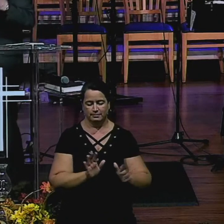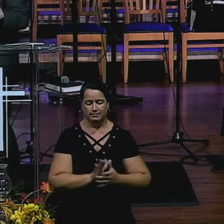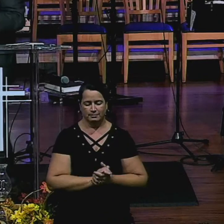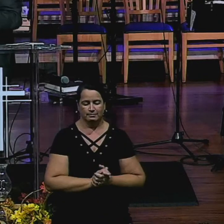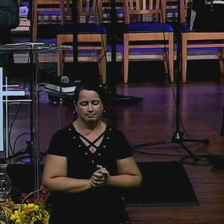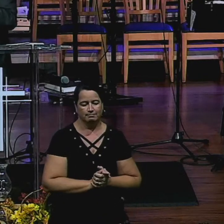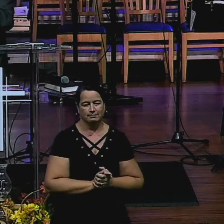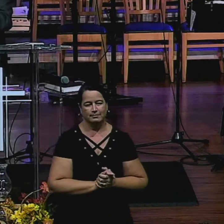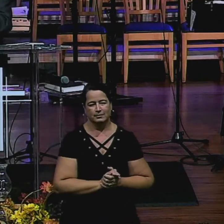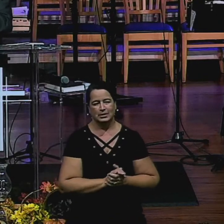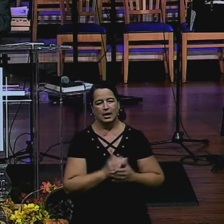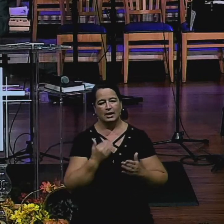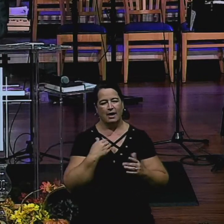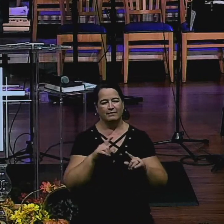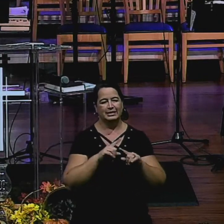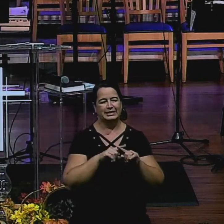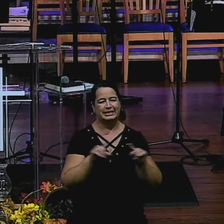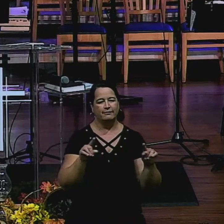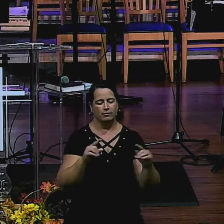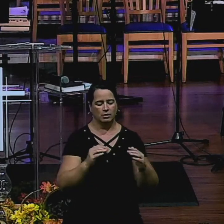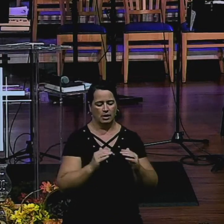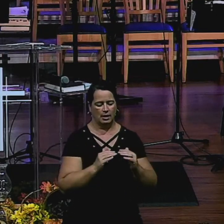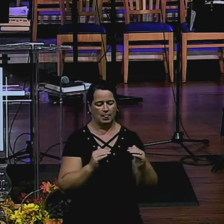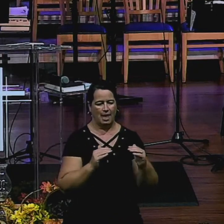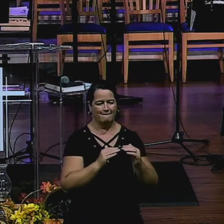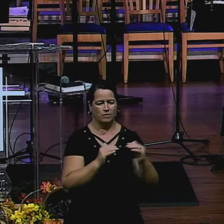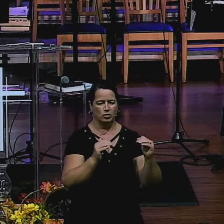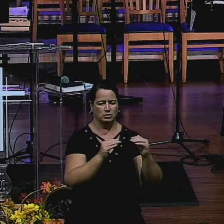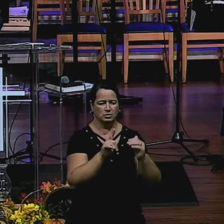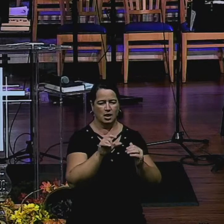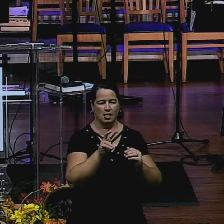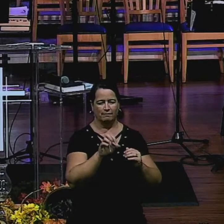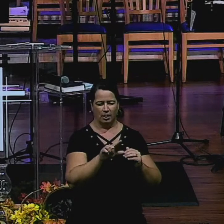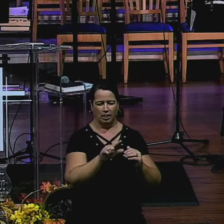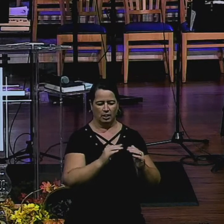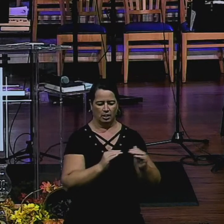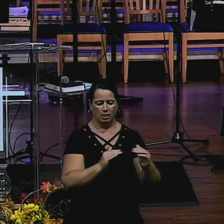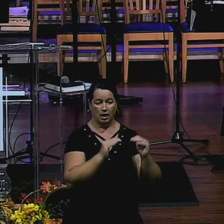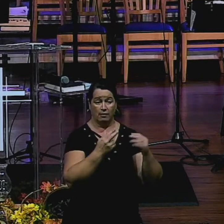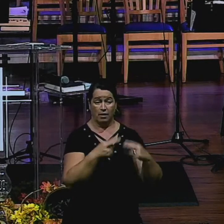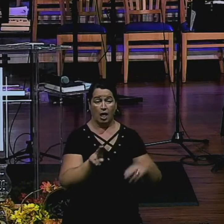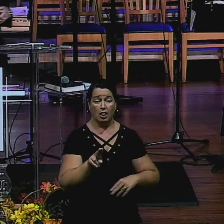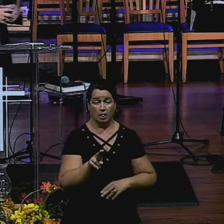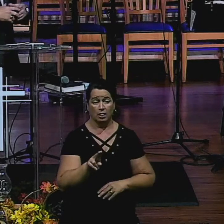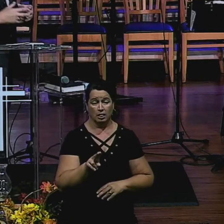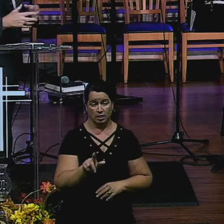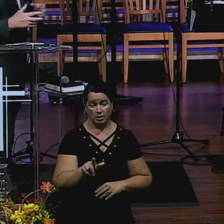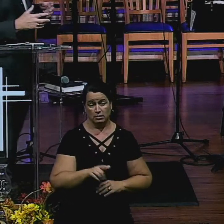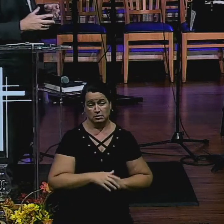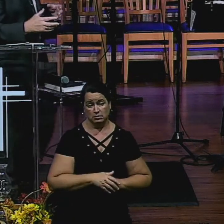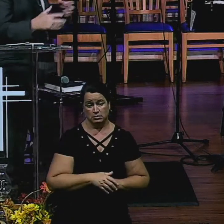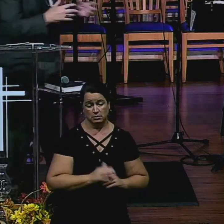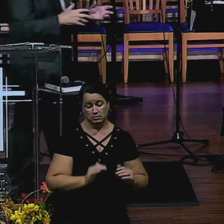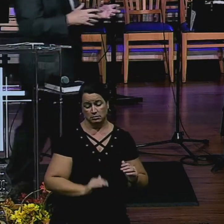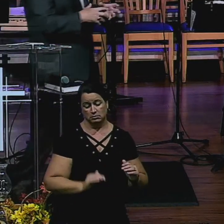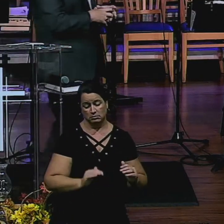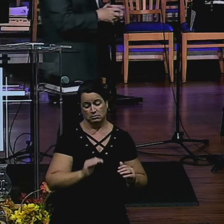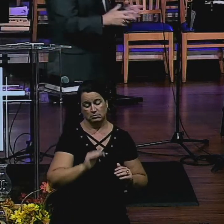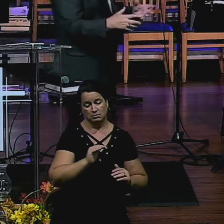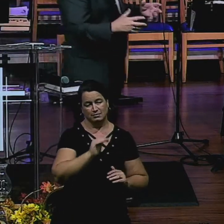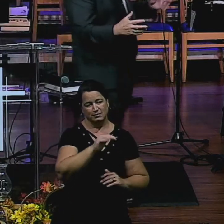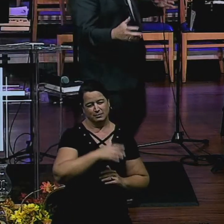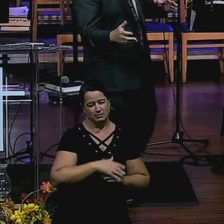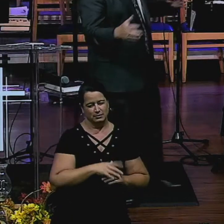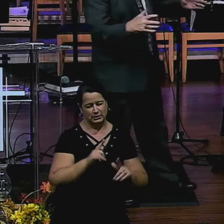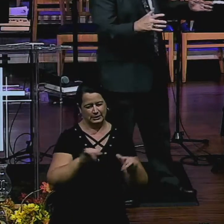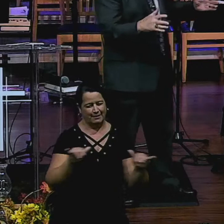are different levels. Let's just say what the Bible says. To him that knew not his father's will, there'll be, punishment. To him who knew his father's will and